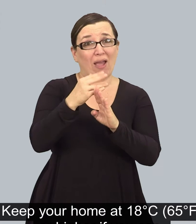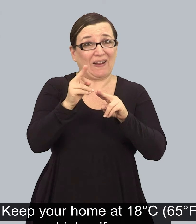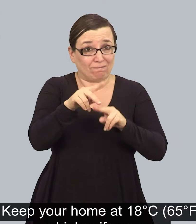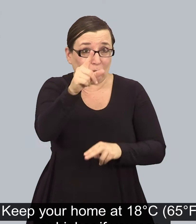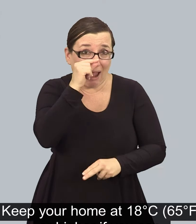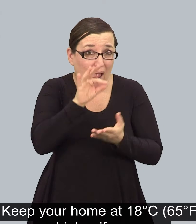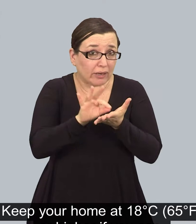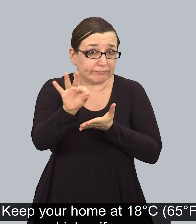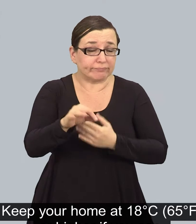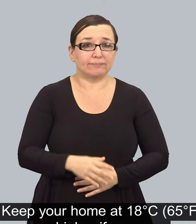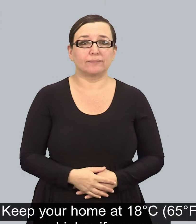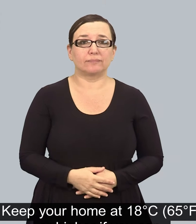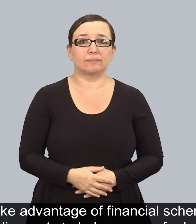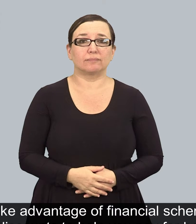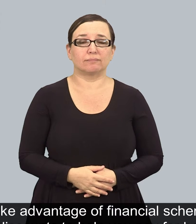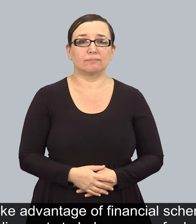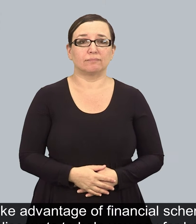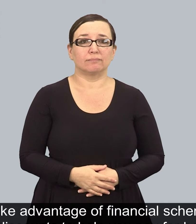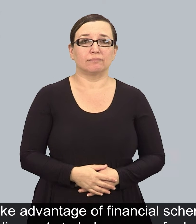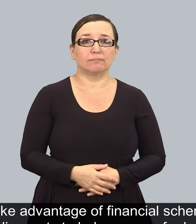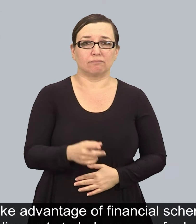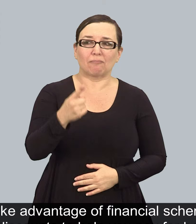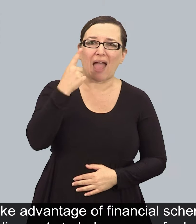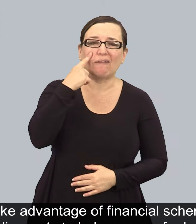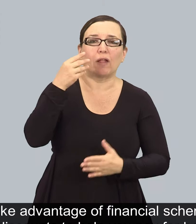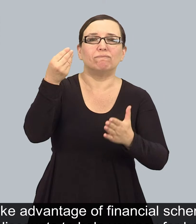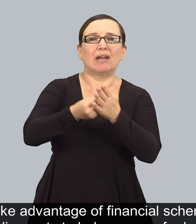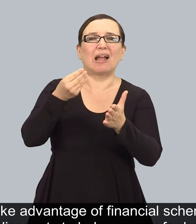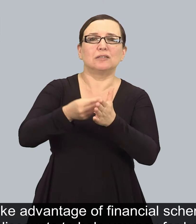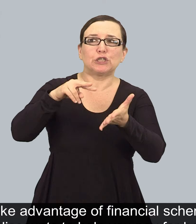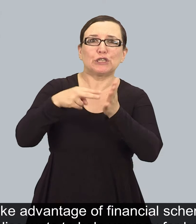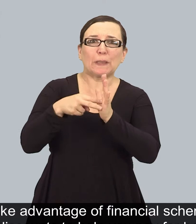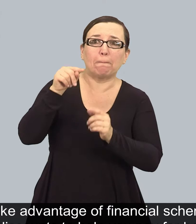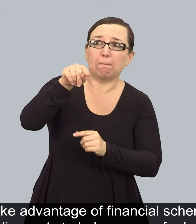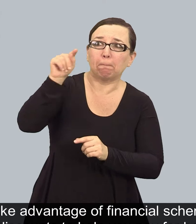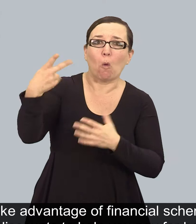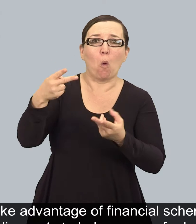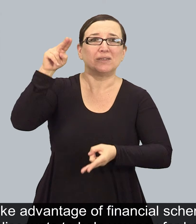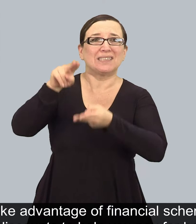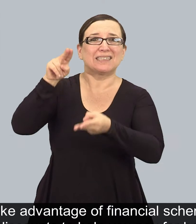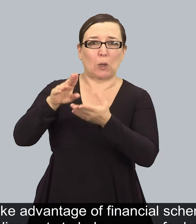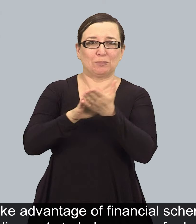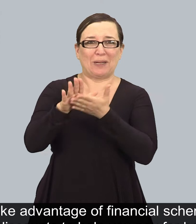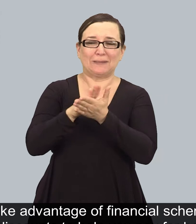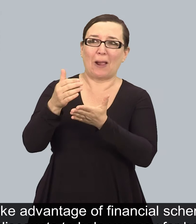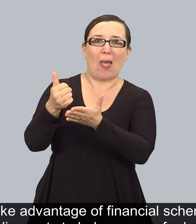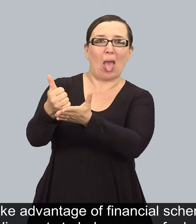Fahrenheit, or higher if you can. Take advantage of financial schemes and discounts to help you pay for